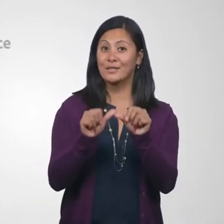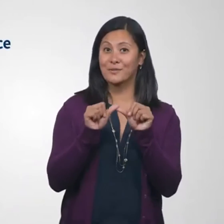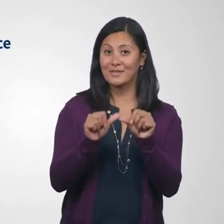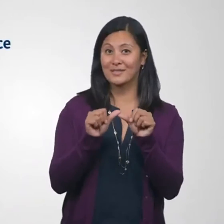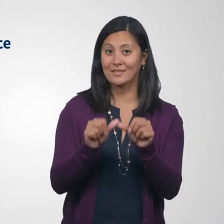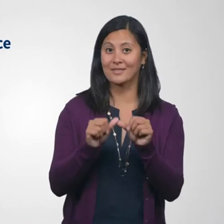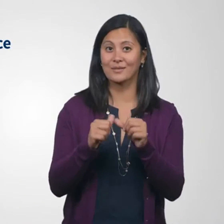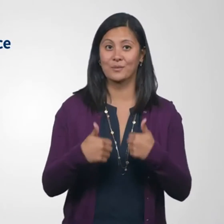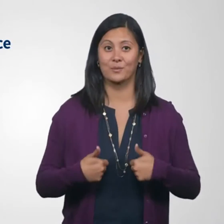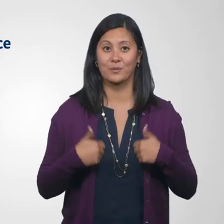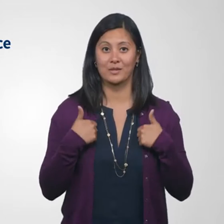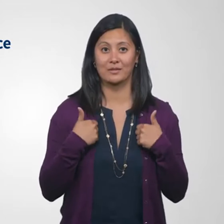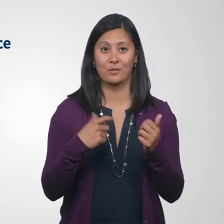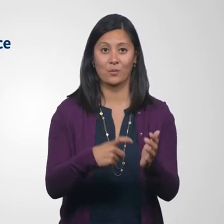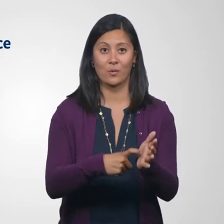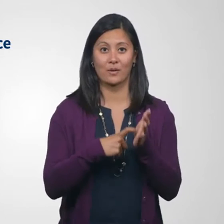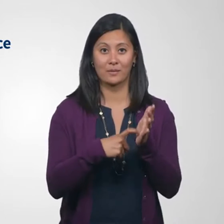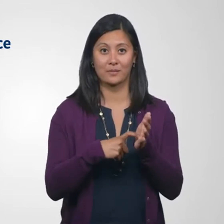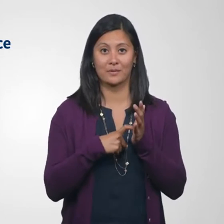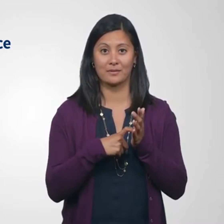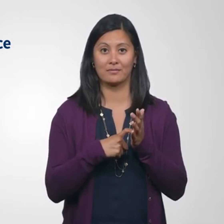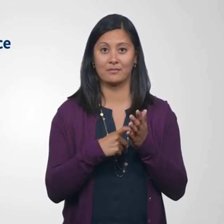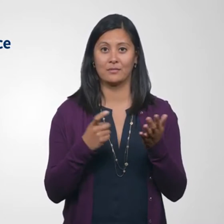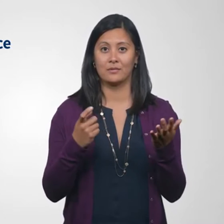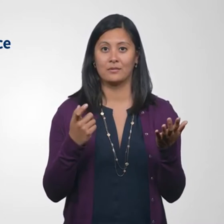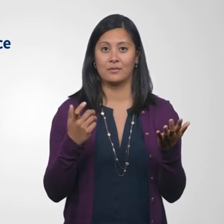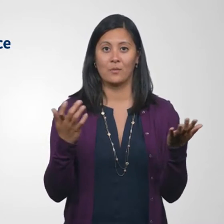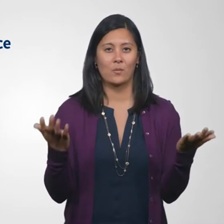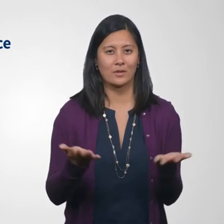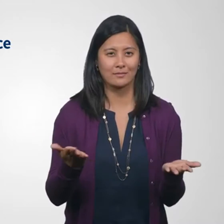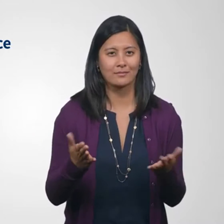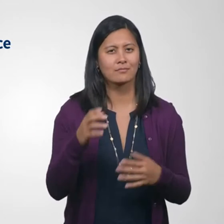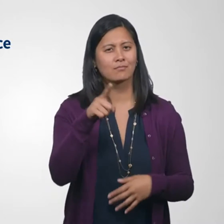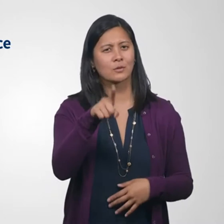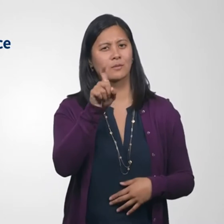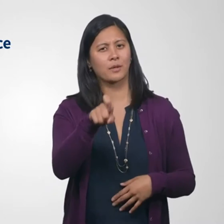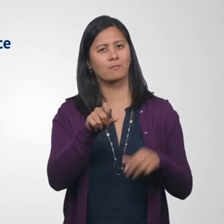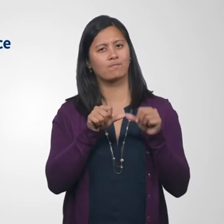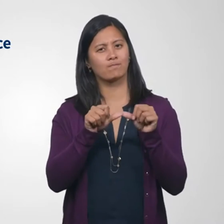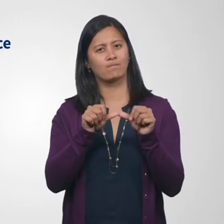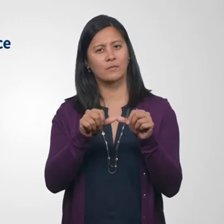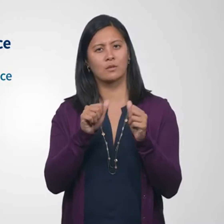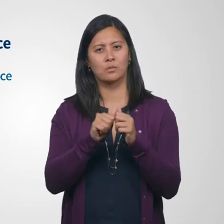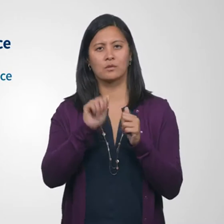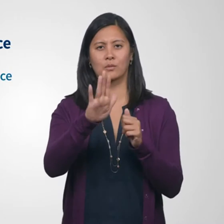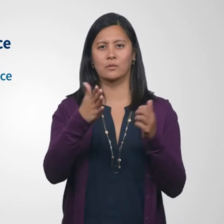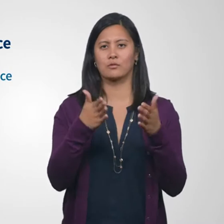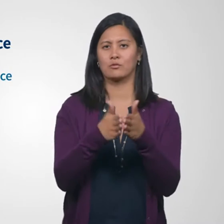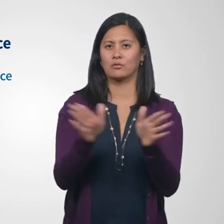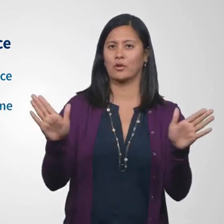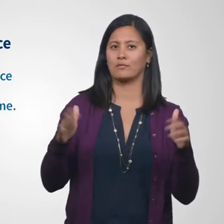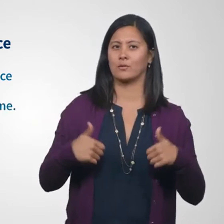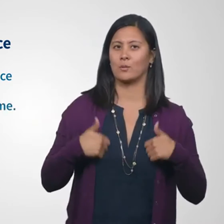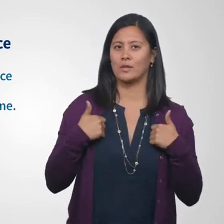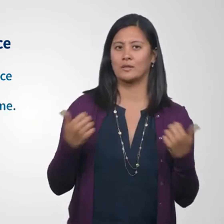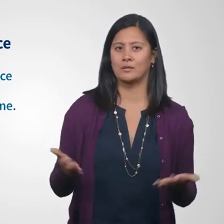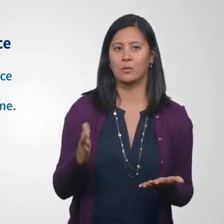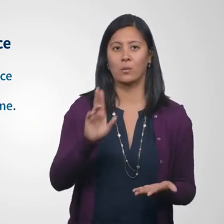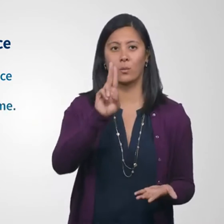The continuous residence requirements are as follows. You must maintain general residence within the United